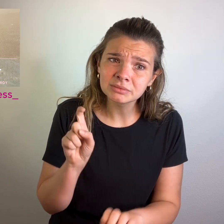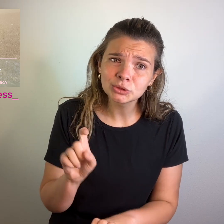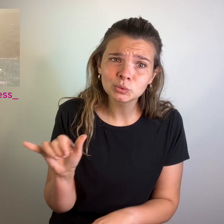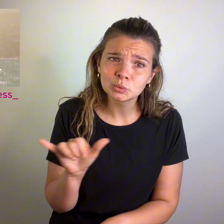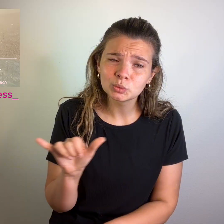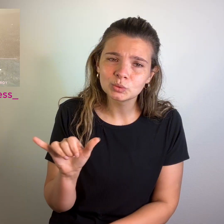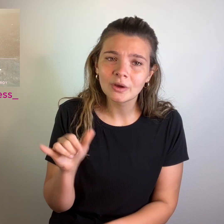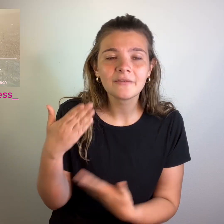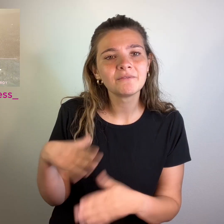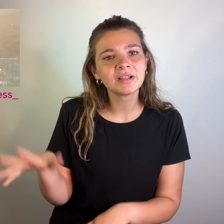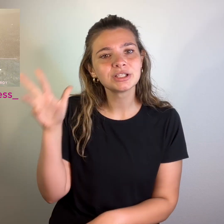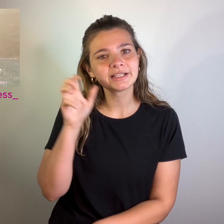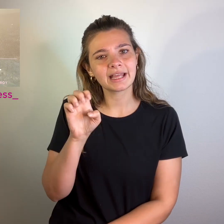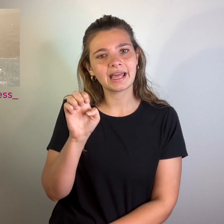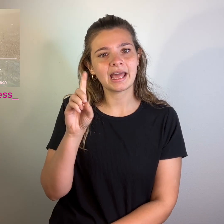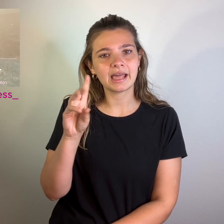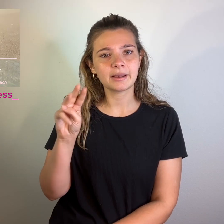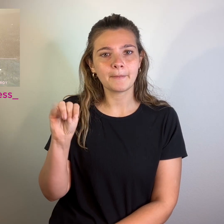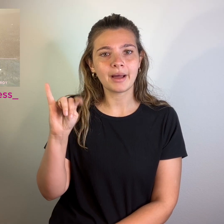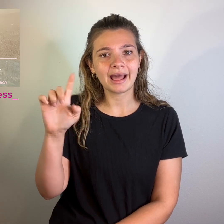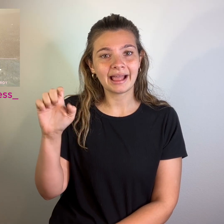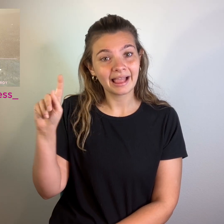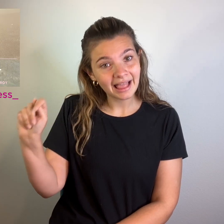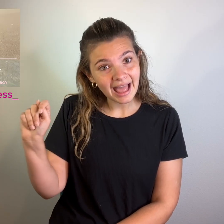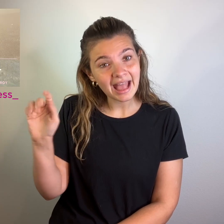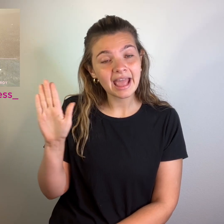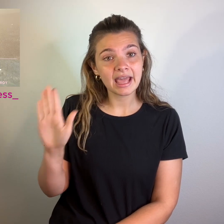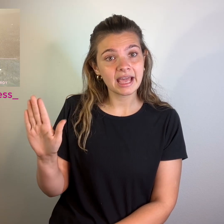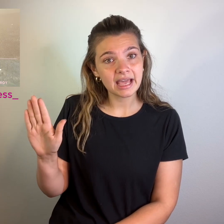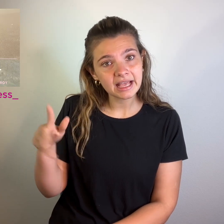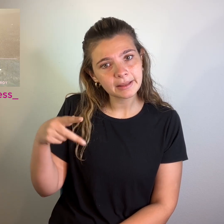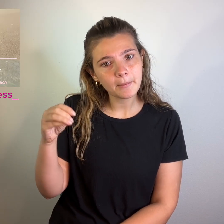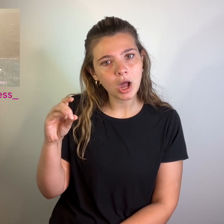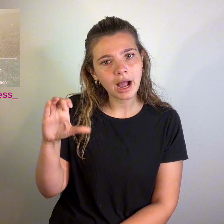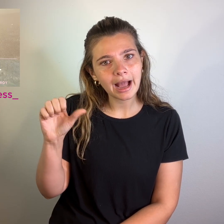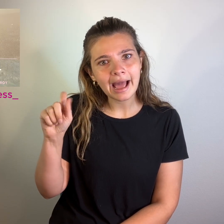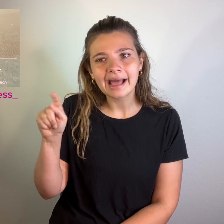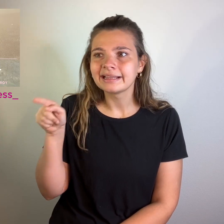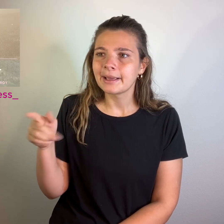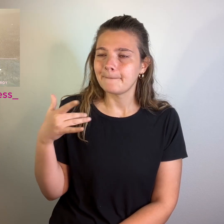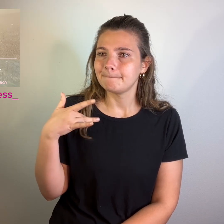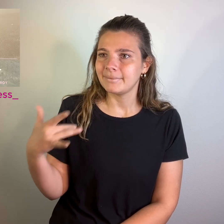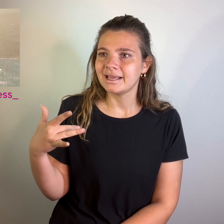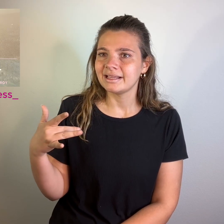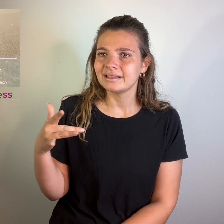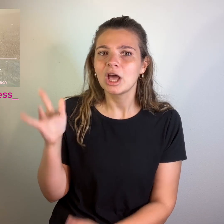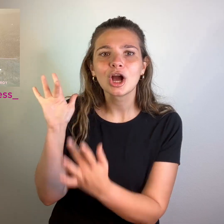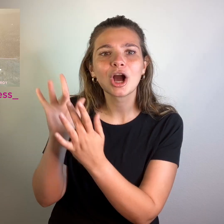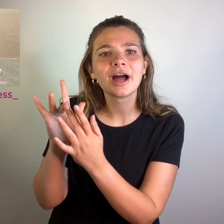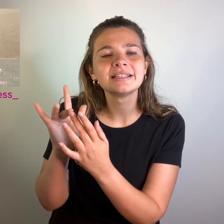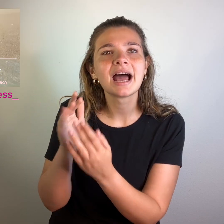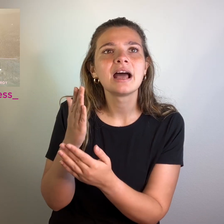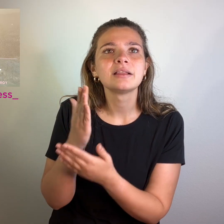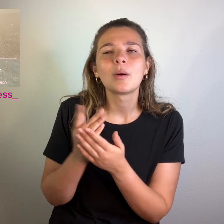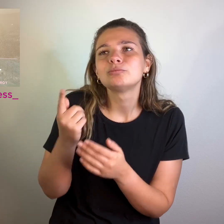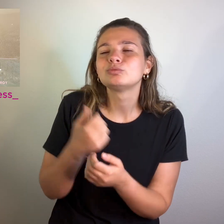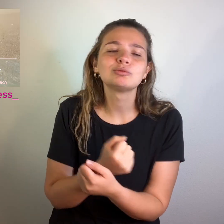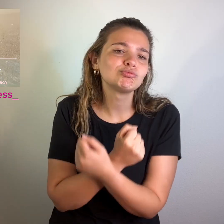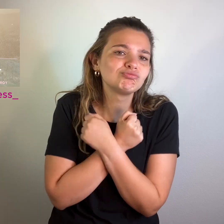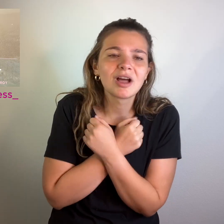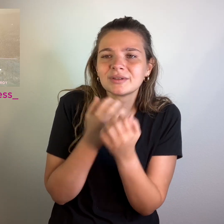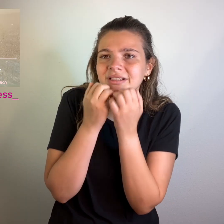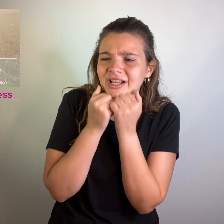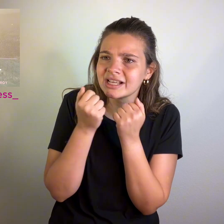to Ed Mylett's podcast, and something that he does very regularly is he will reach out to somebody he loves every morning and just